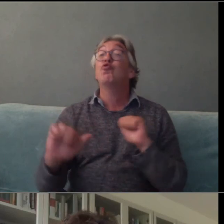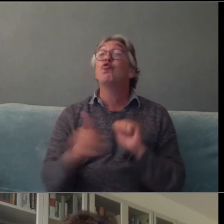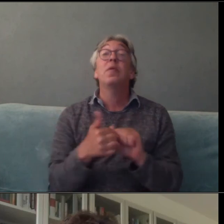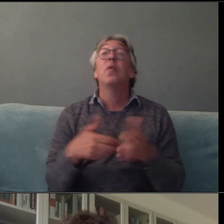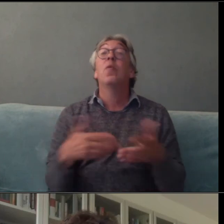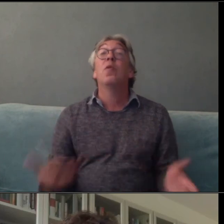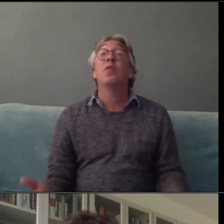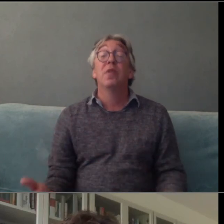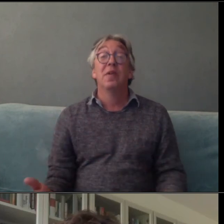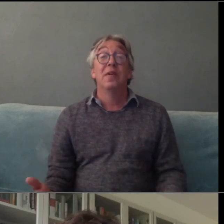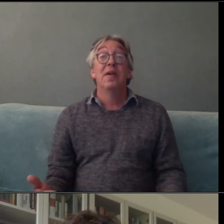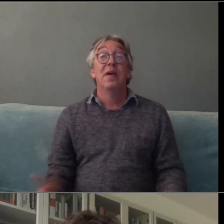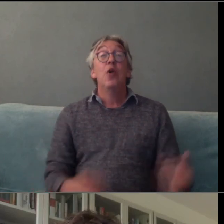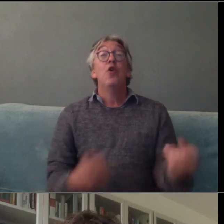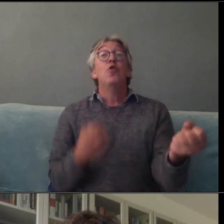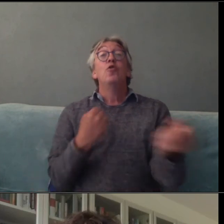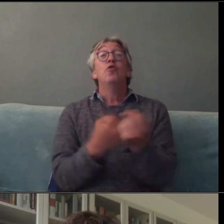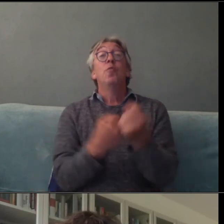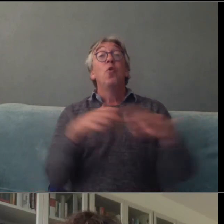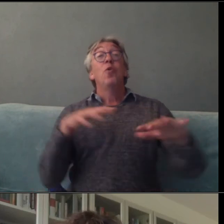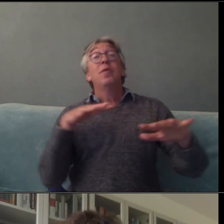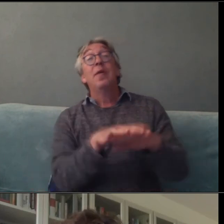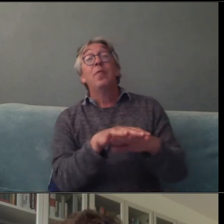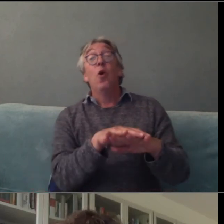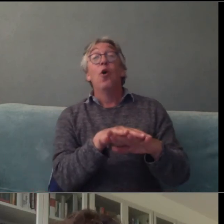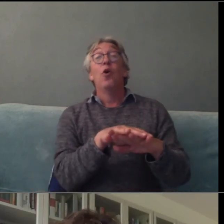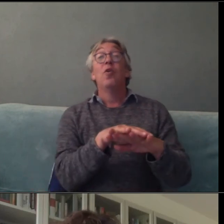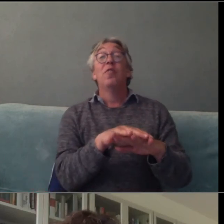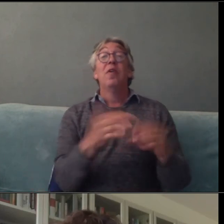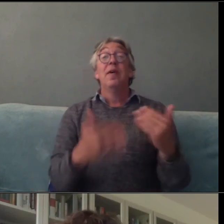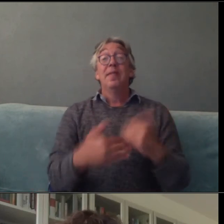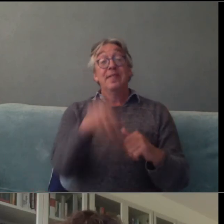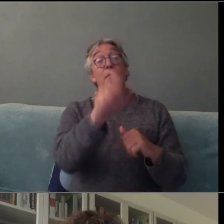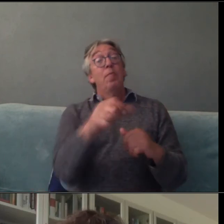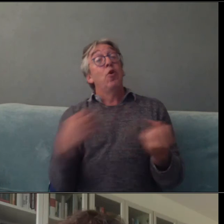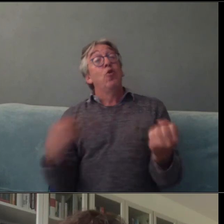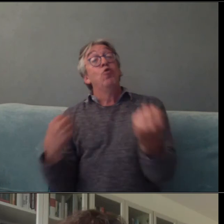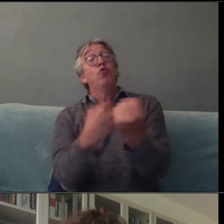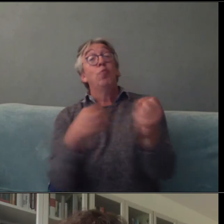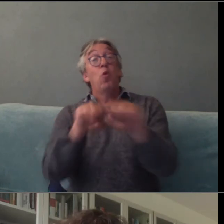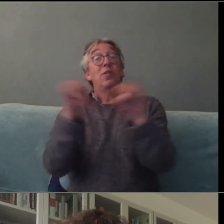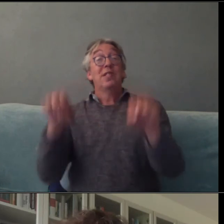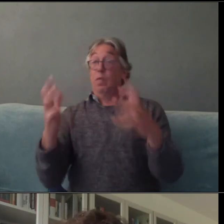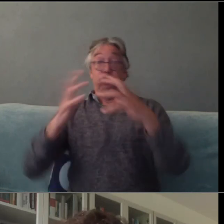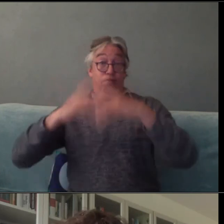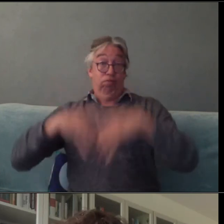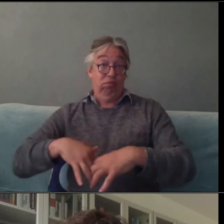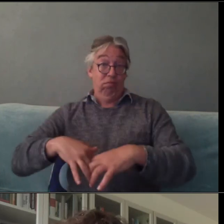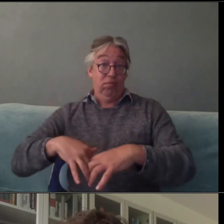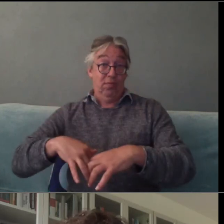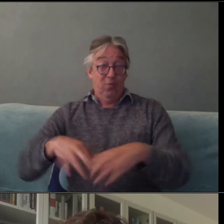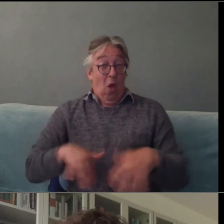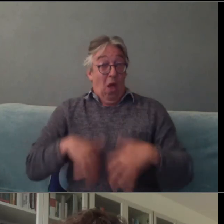support networks and services for persons with disabilities, and it's a lesson learned on how do we need to invest in the